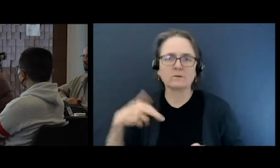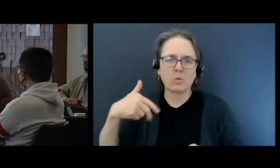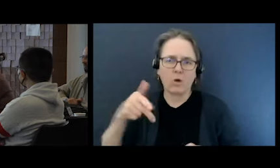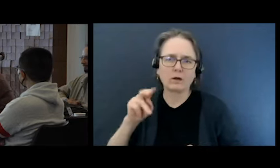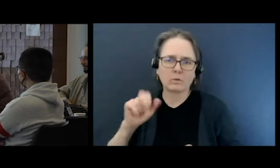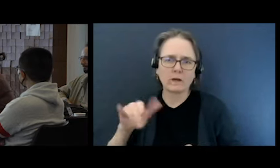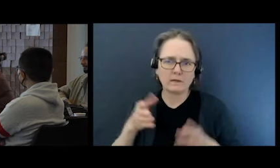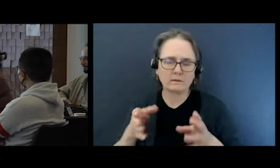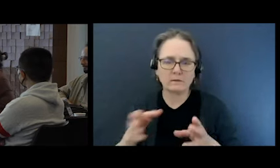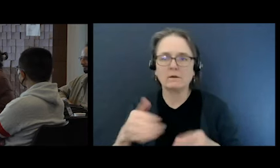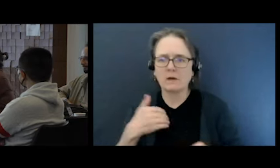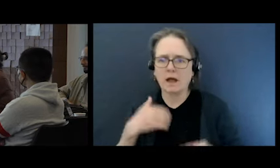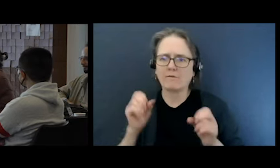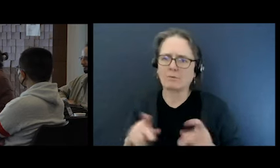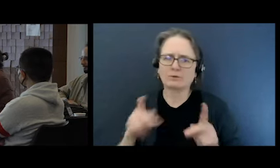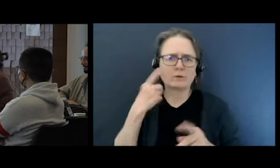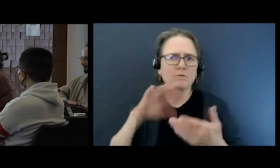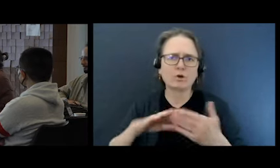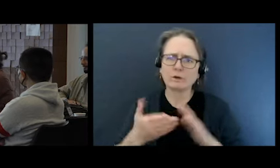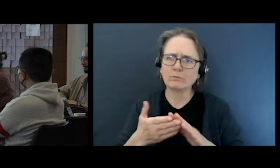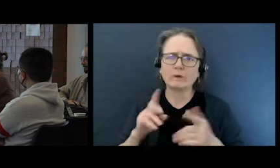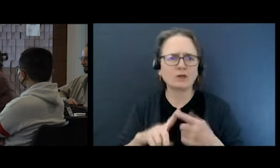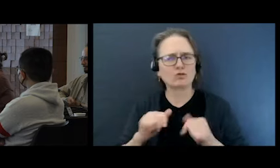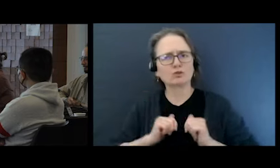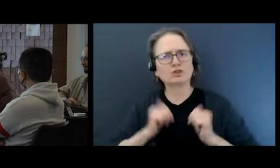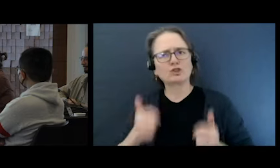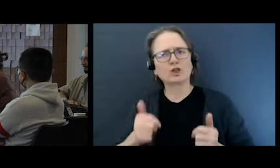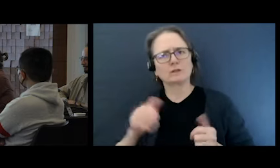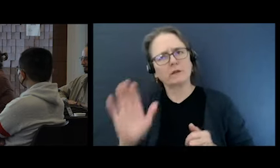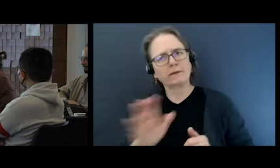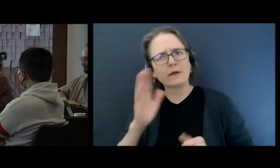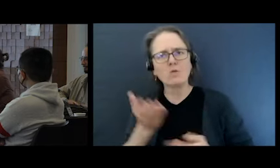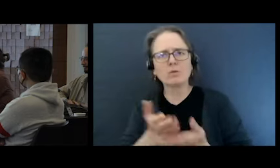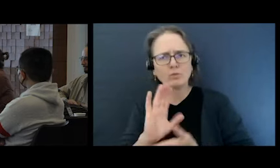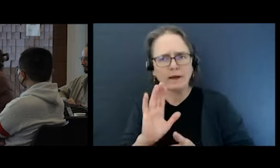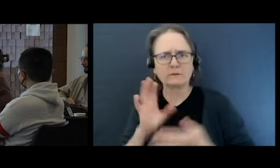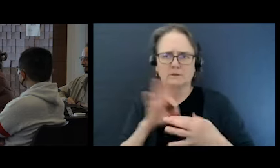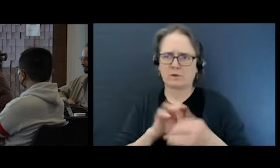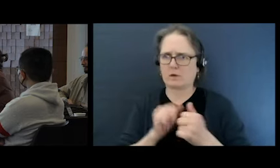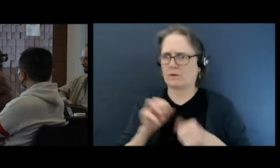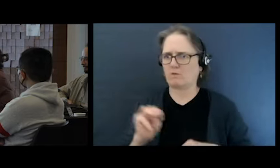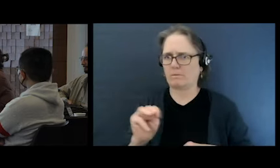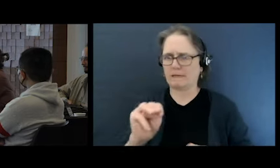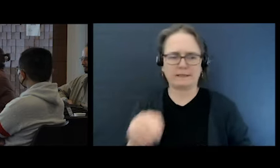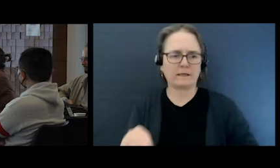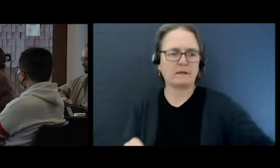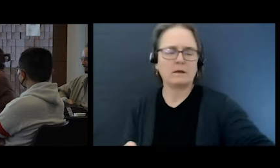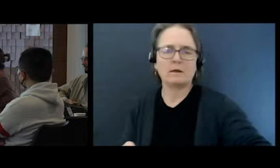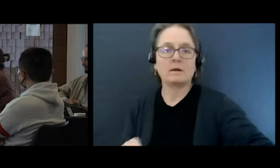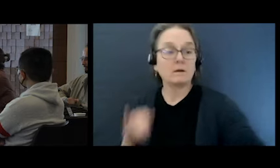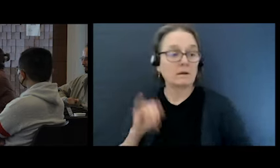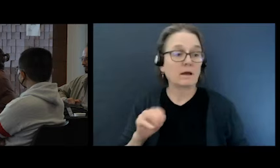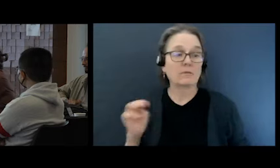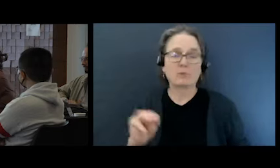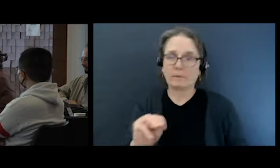communities to assert their rights and to mobility, to be in community through understanding